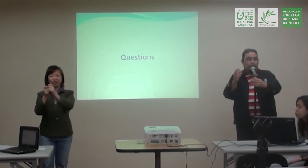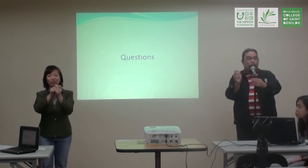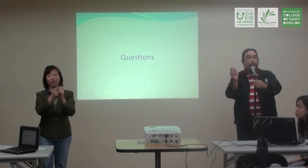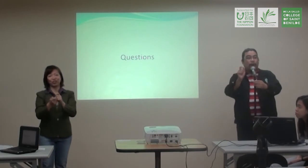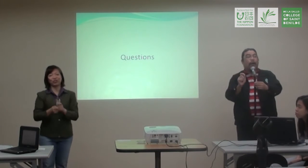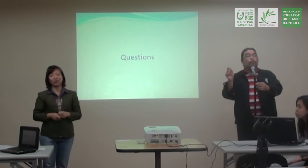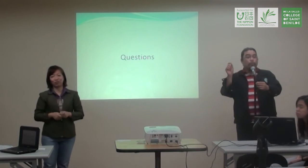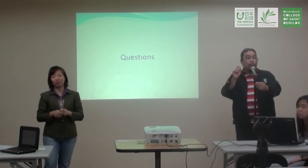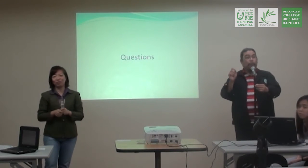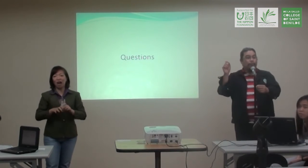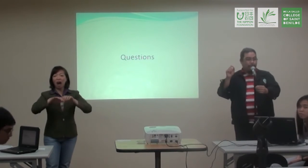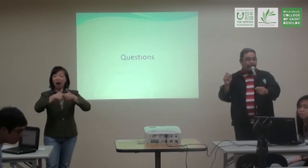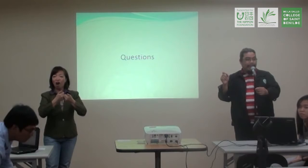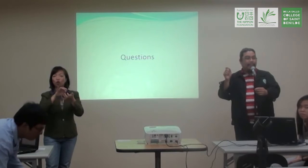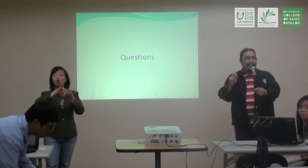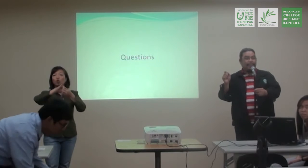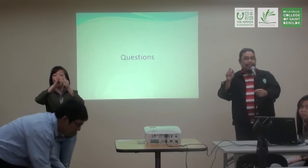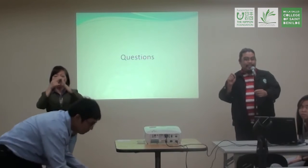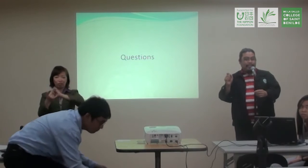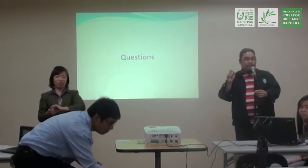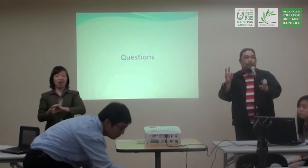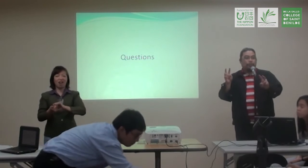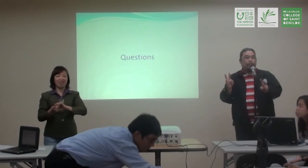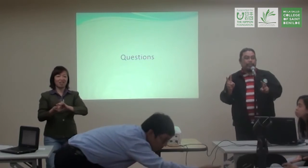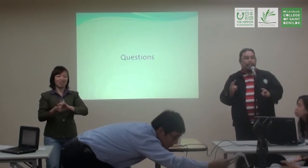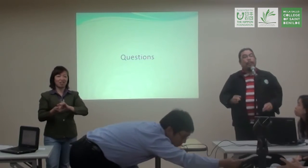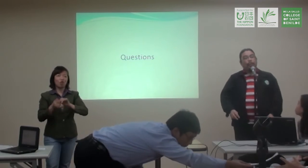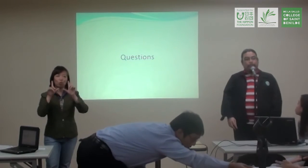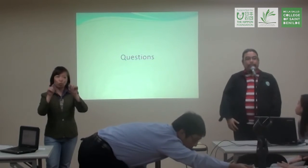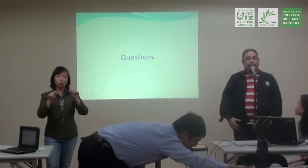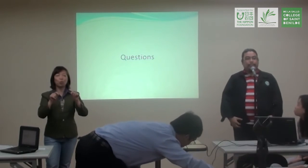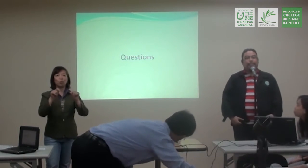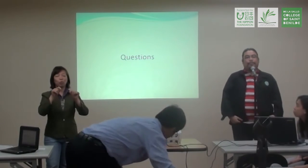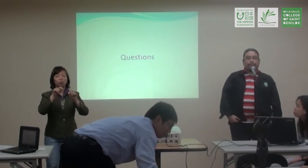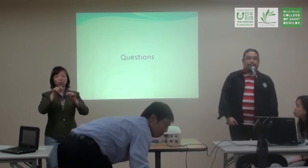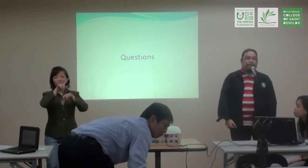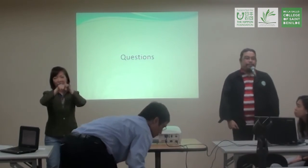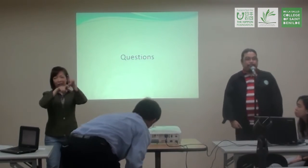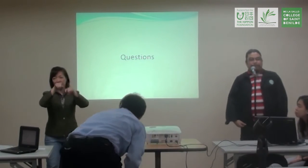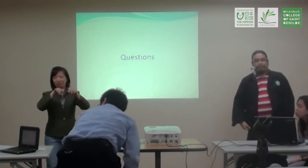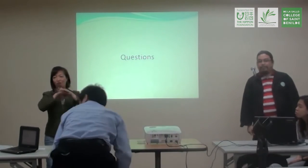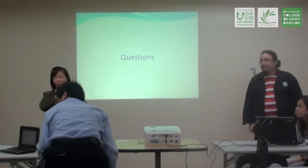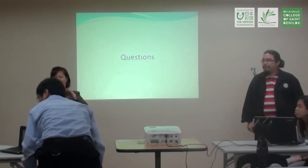springboard for how to modify or do the test accommodation.